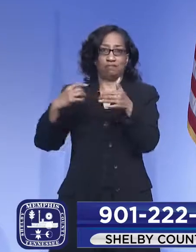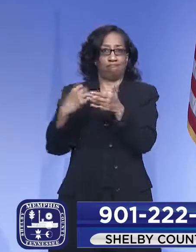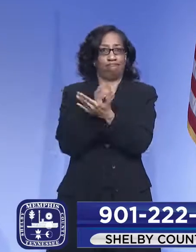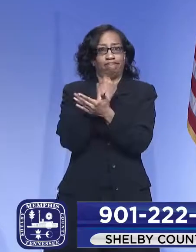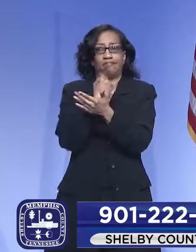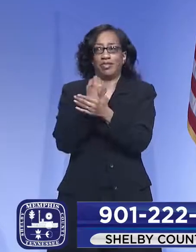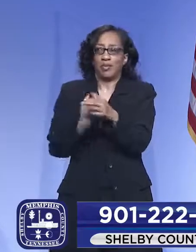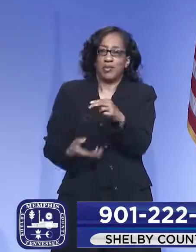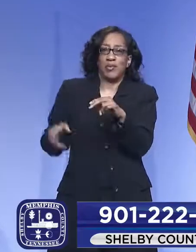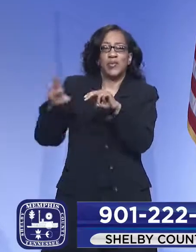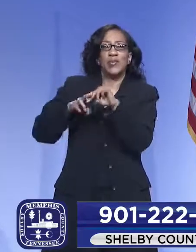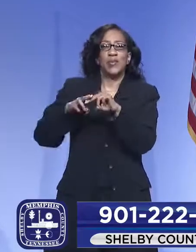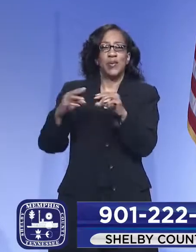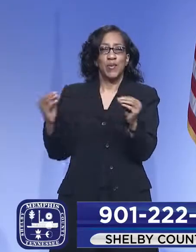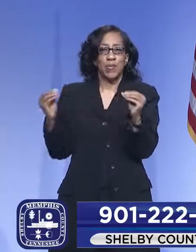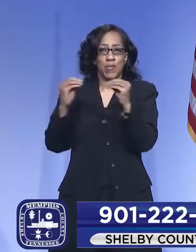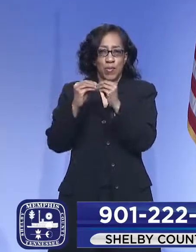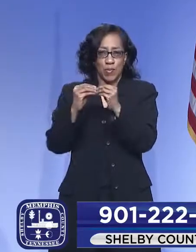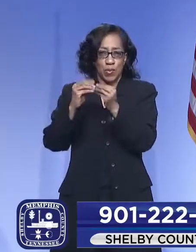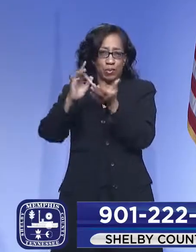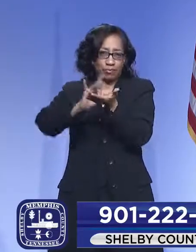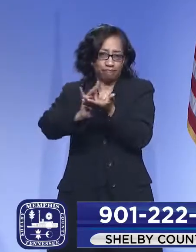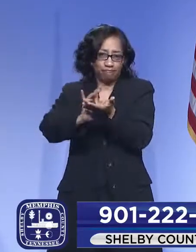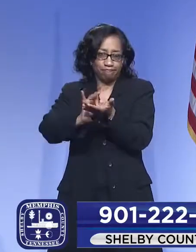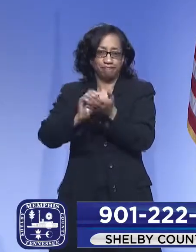another significant uptick in vaccines.